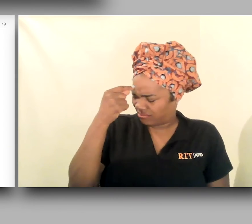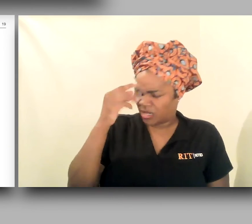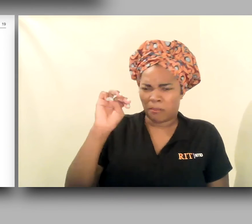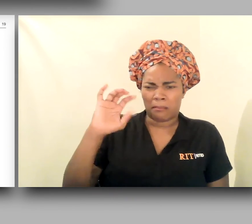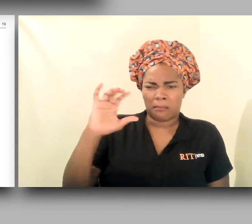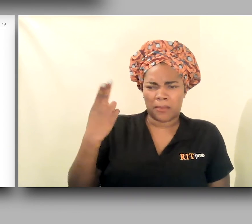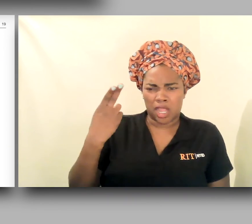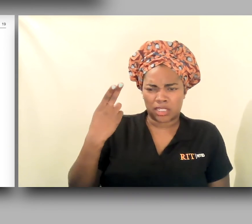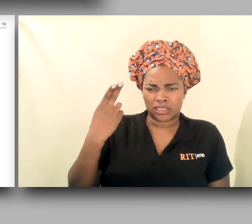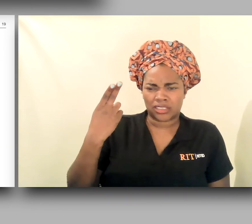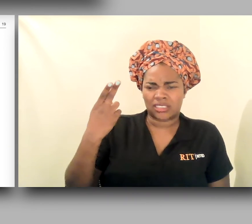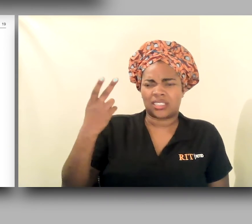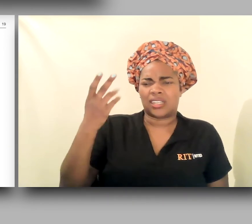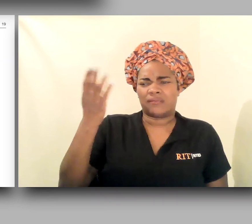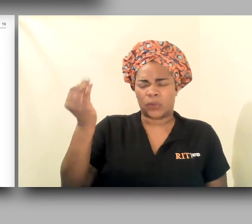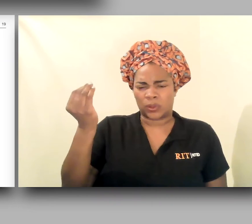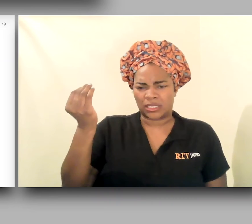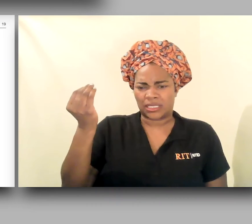That's